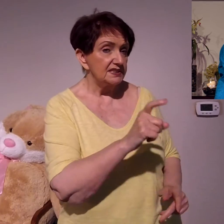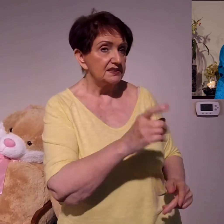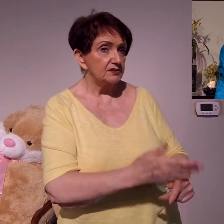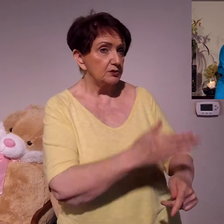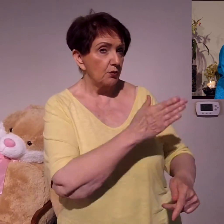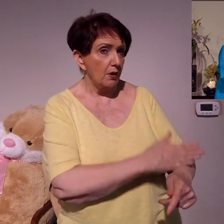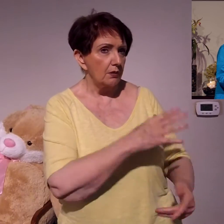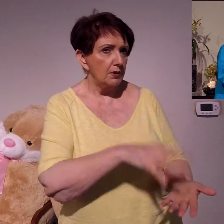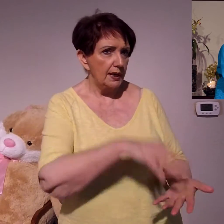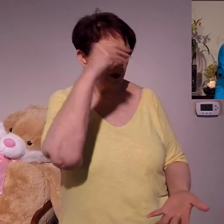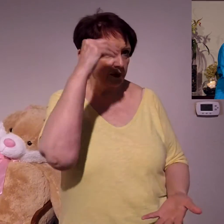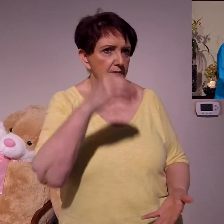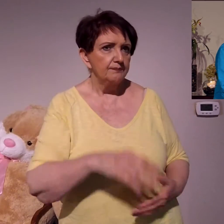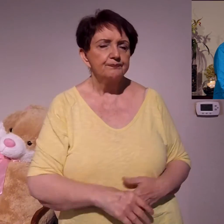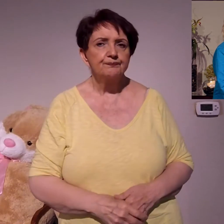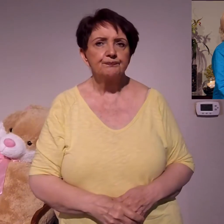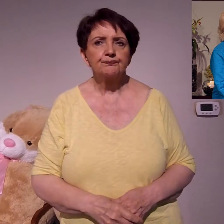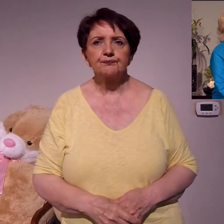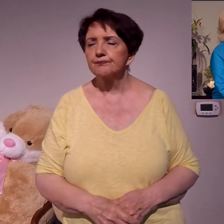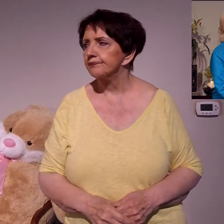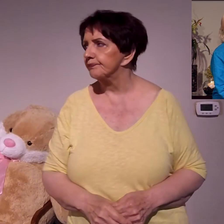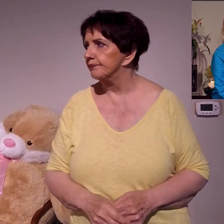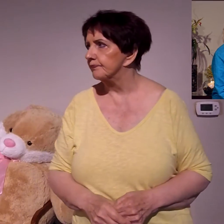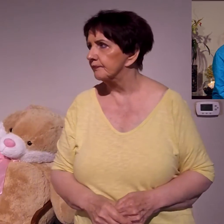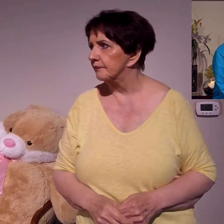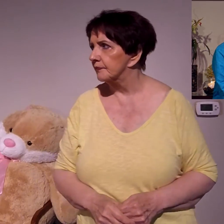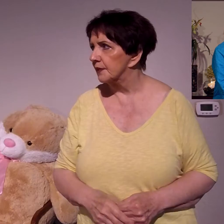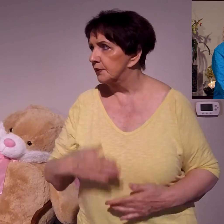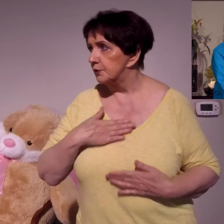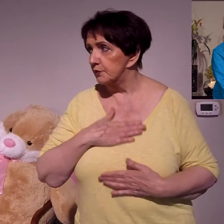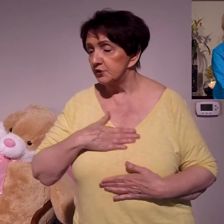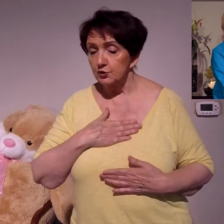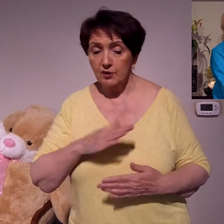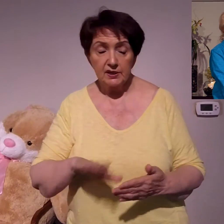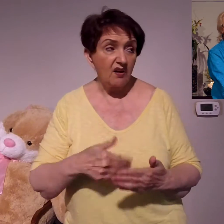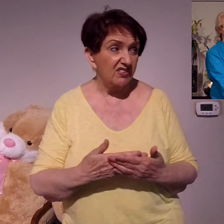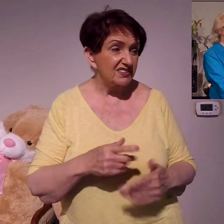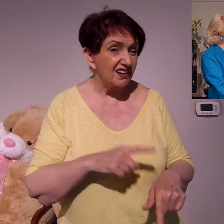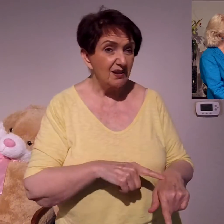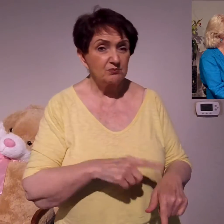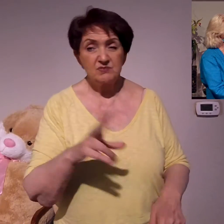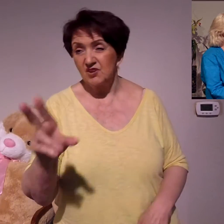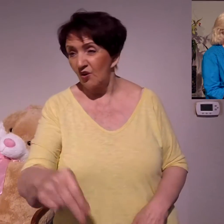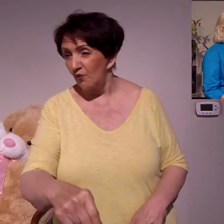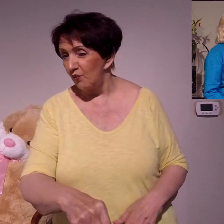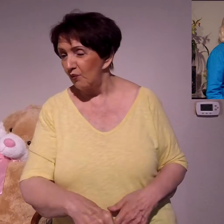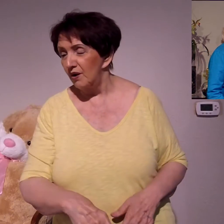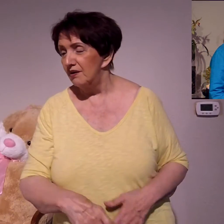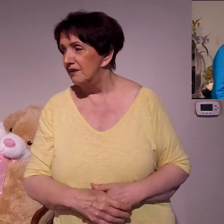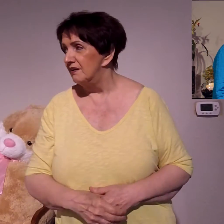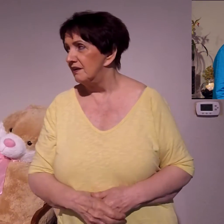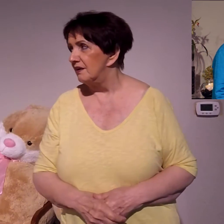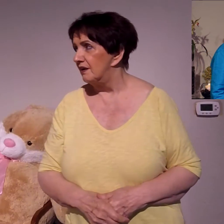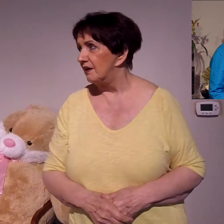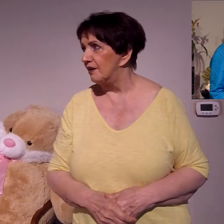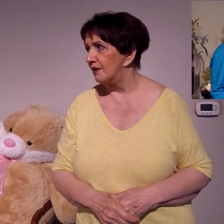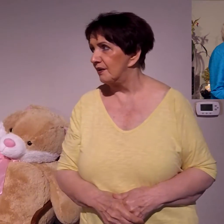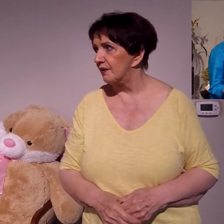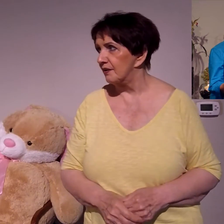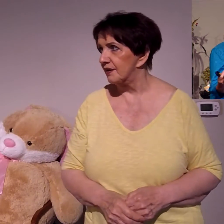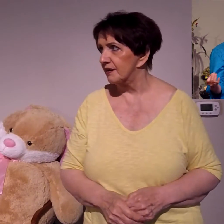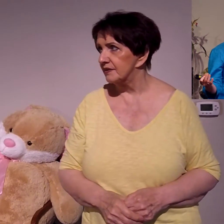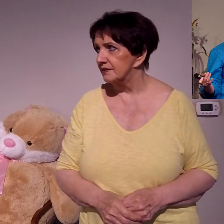Does that make sense? Right? So, do we enjoy it all the time? No, but it's good. No. So